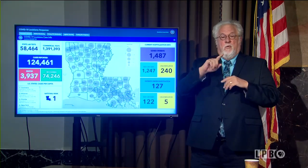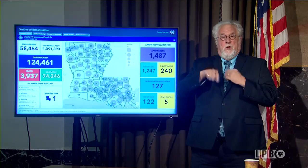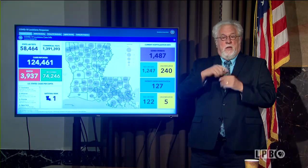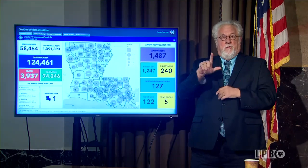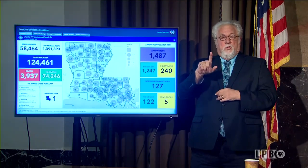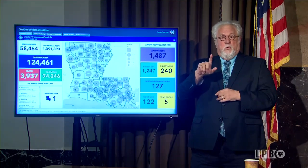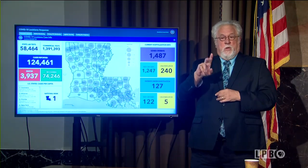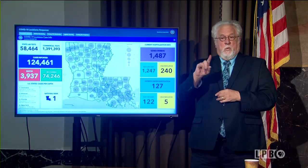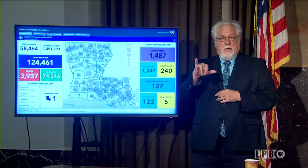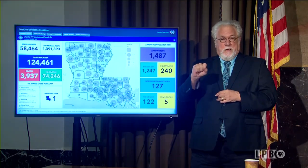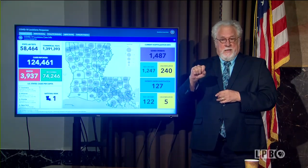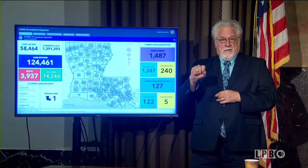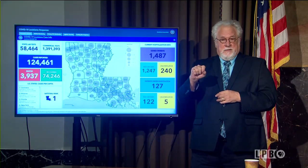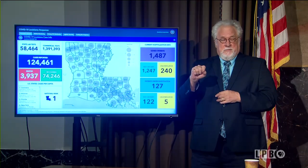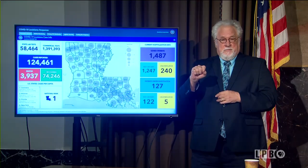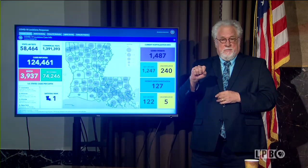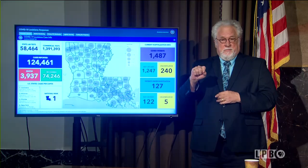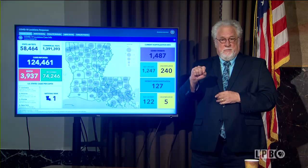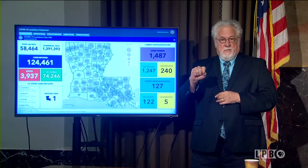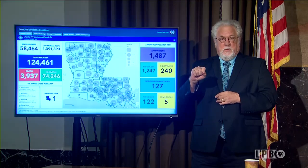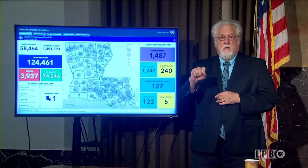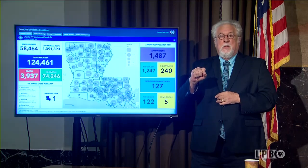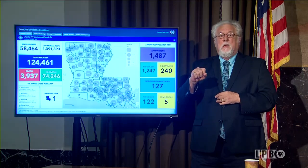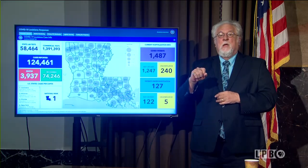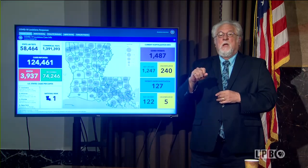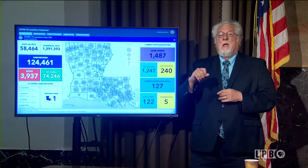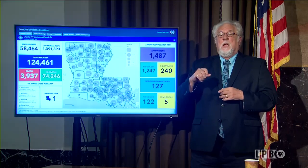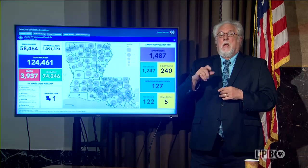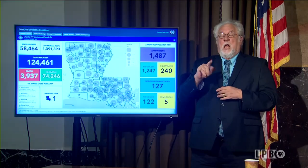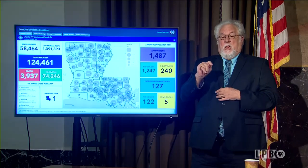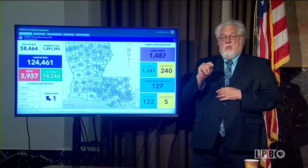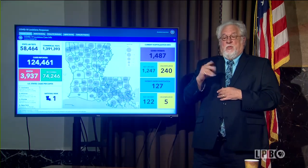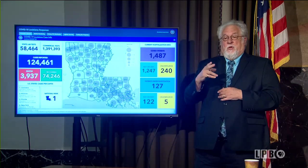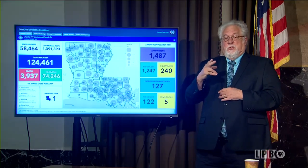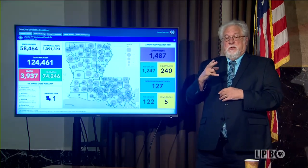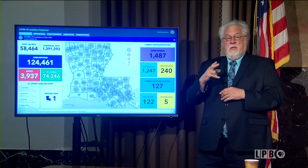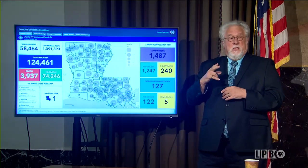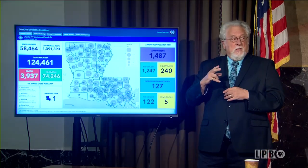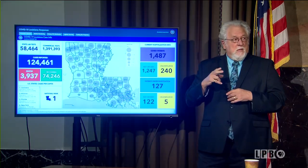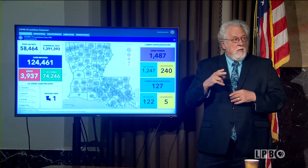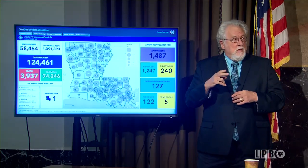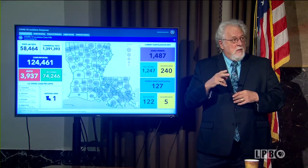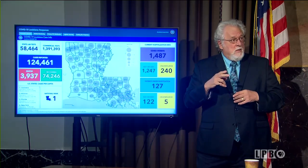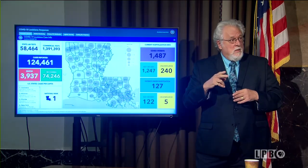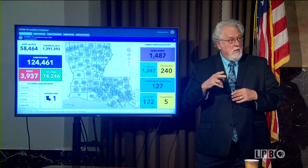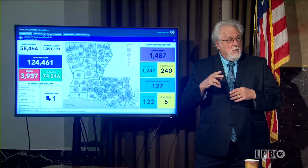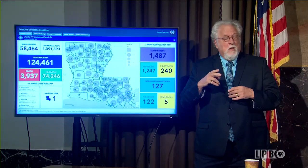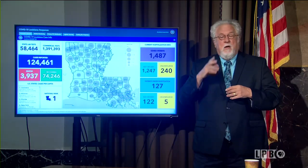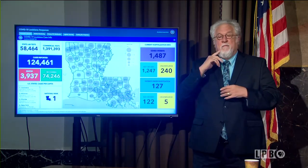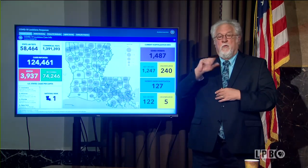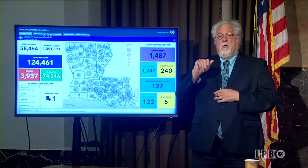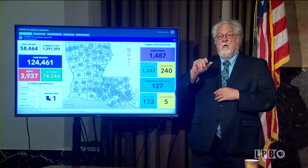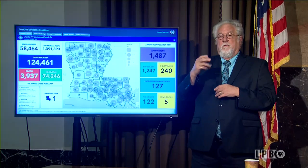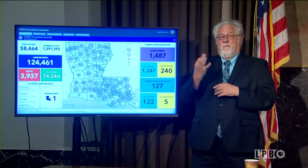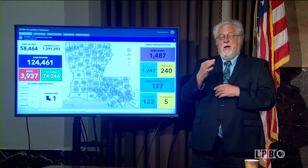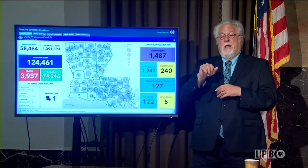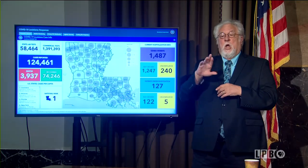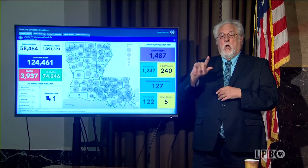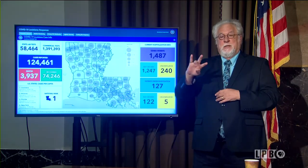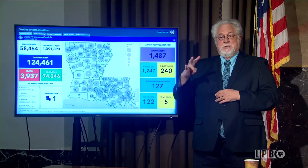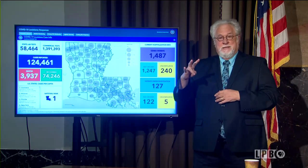days. I will sign the new order on Thursday. It will go into effect on Friday, August the 7th.